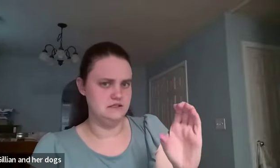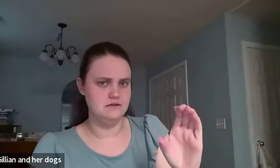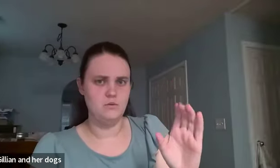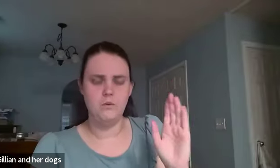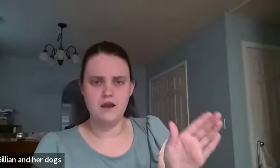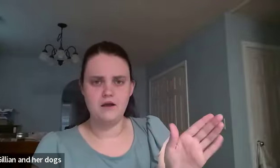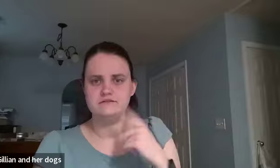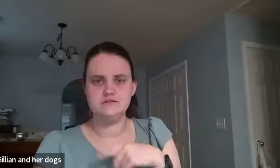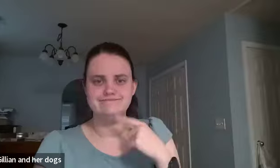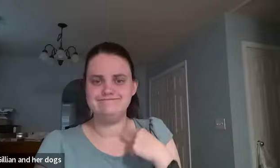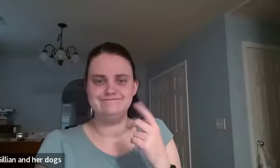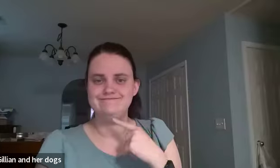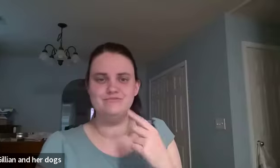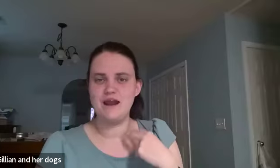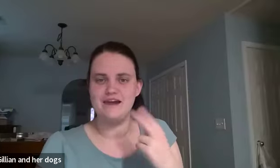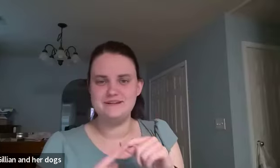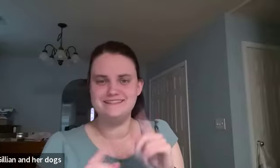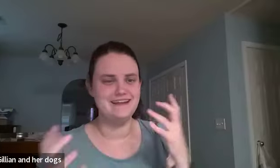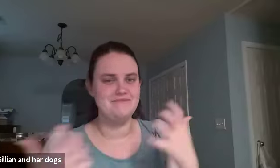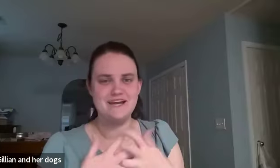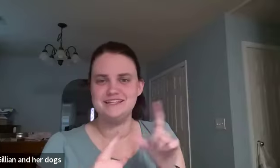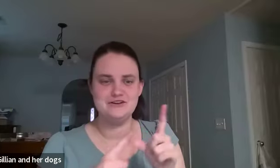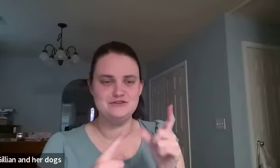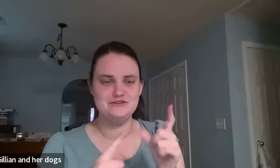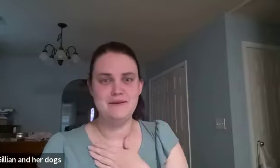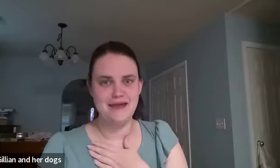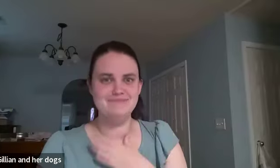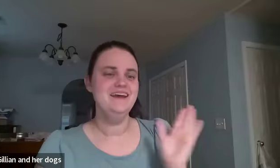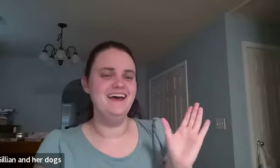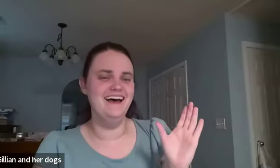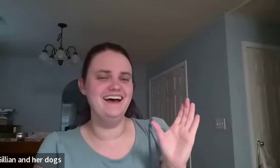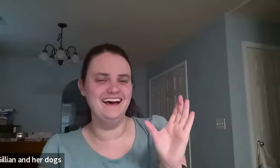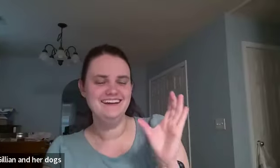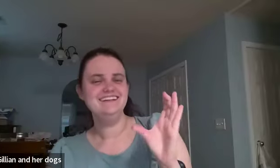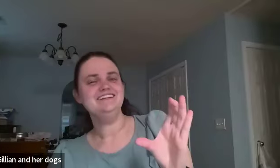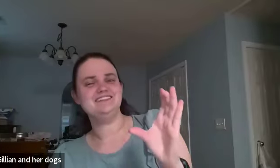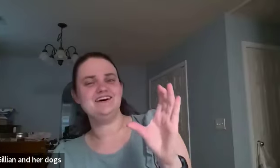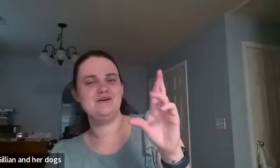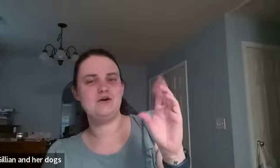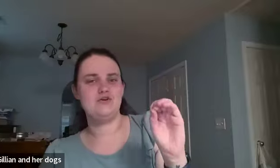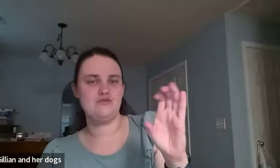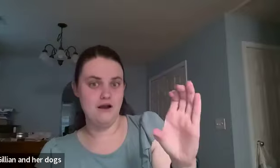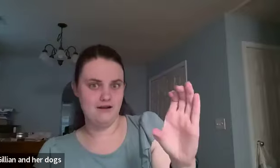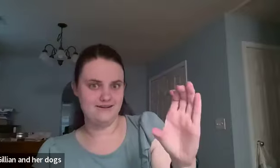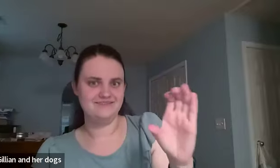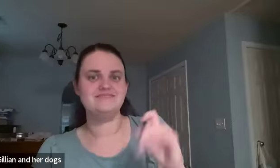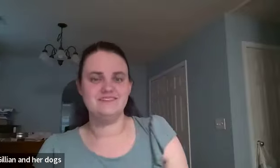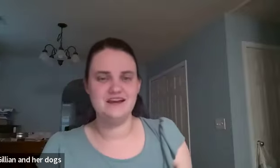C-R-O-C. Wow. What I voiced did not match letters. My bad. So, croc.